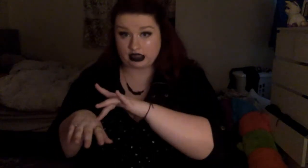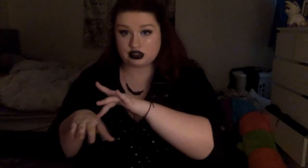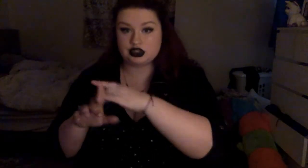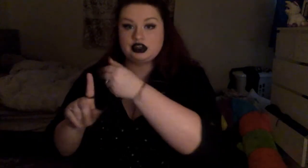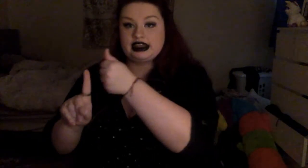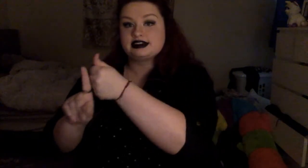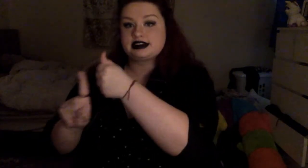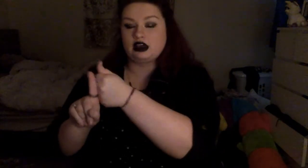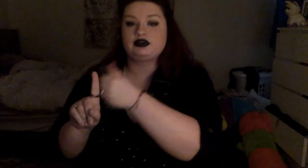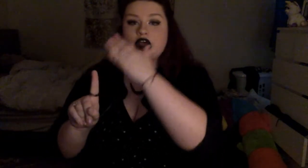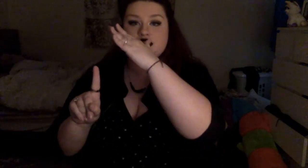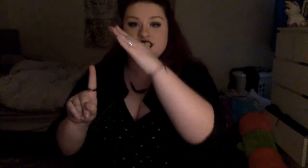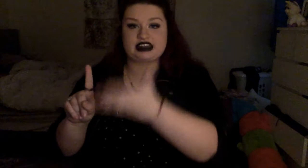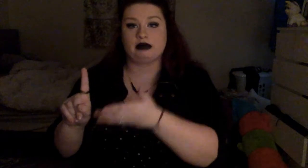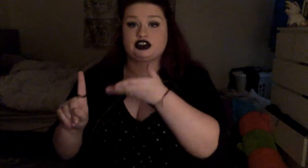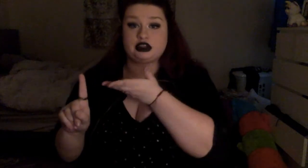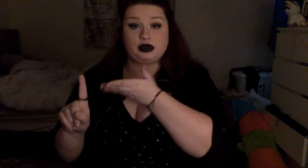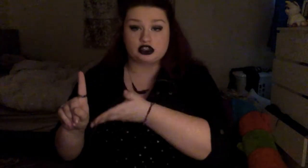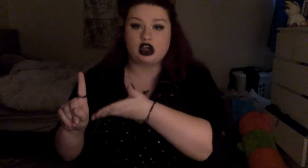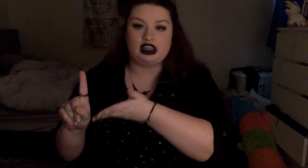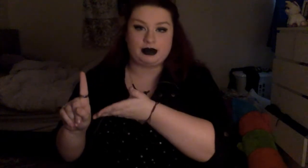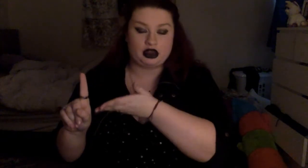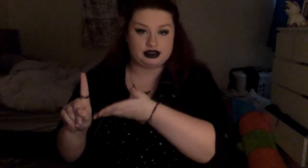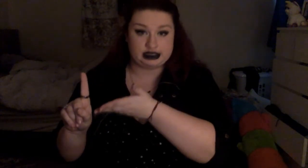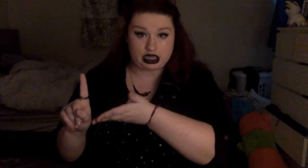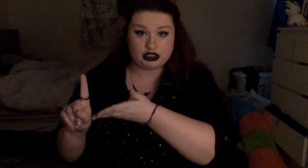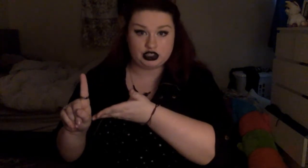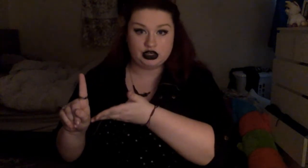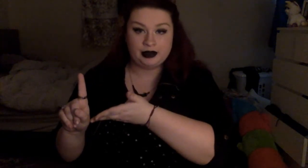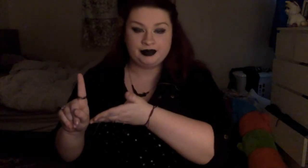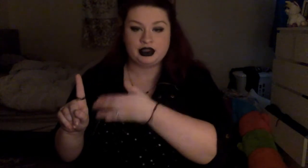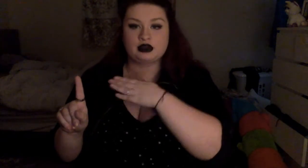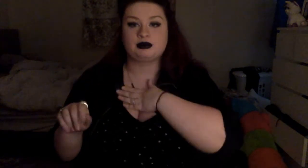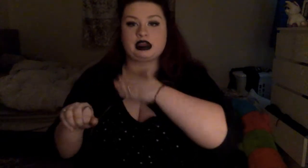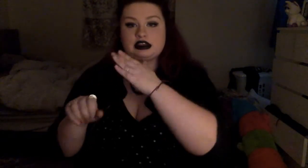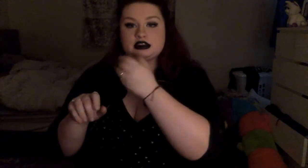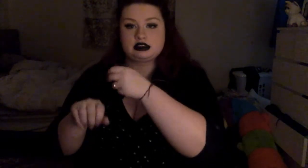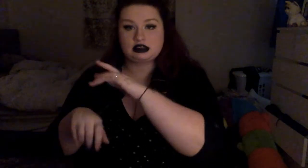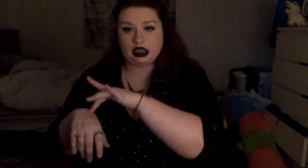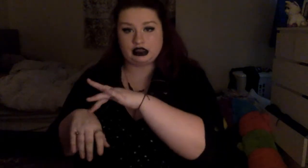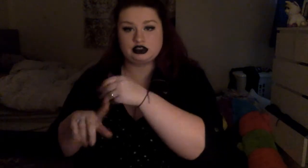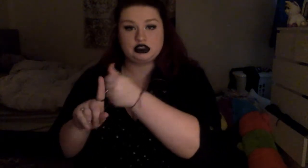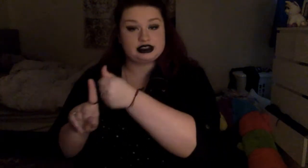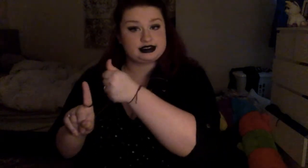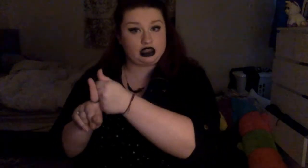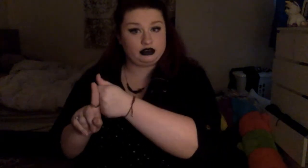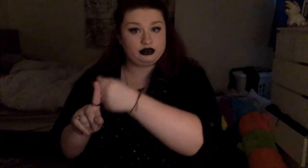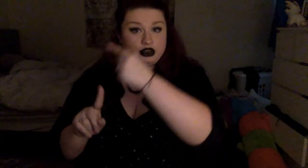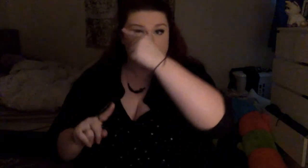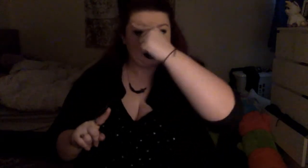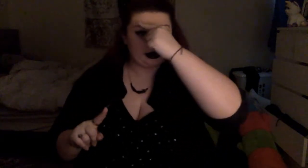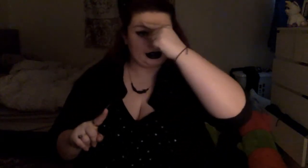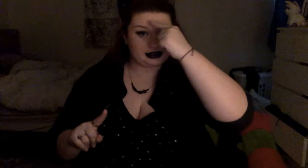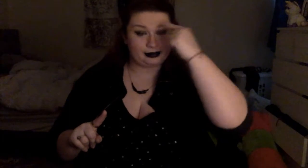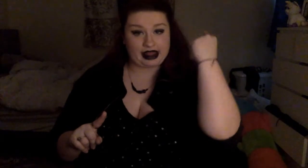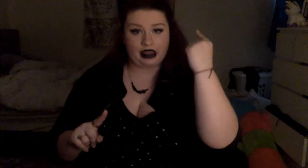touch itself. Now you've established that what you're talking about is the touch. My touch itself is black because